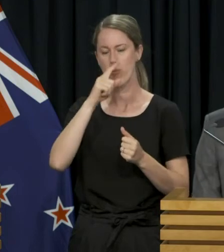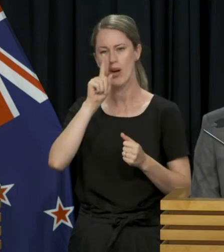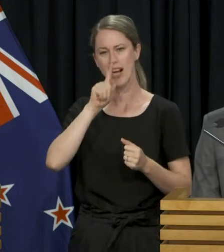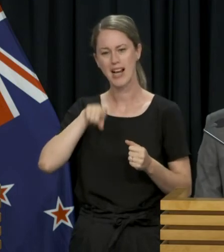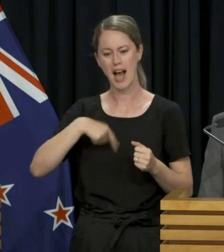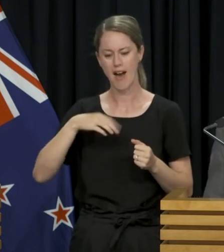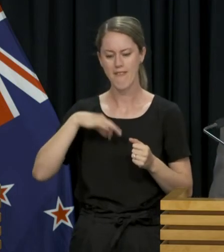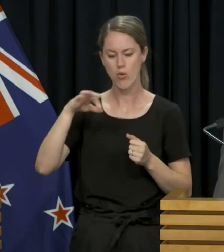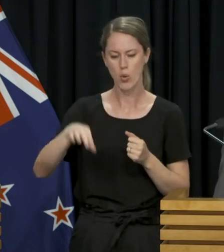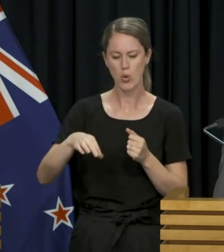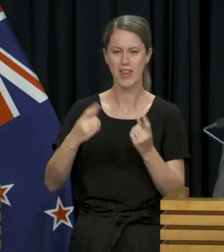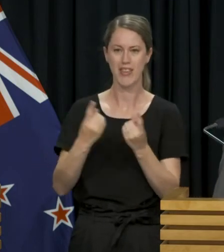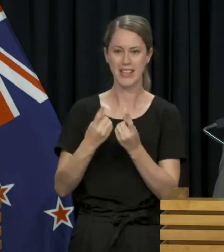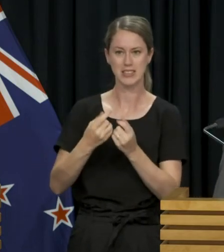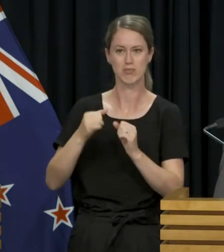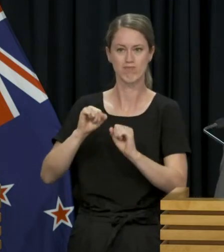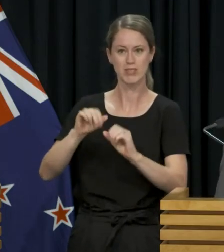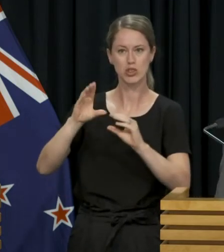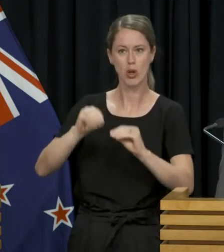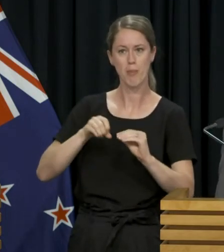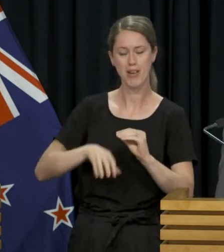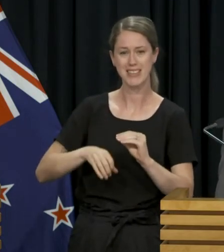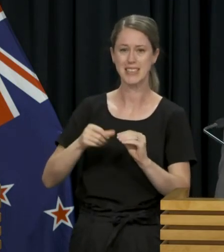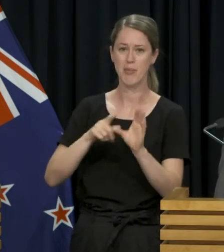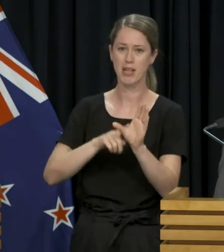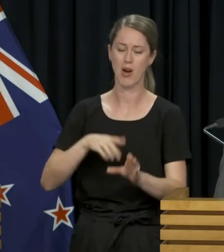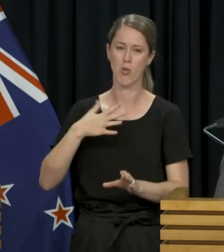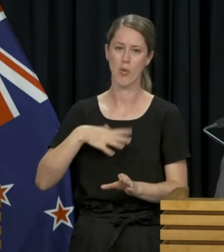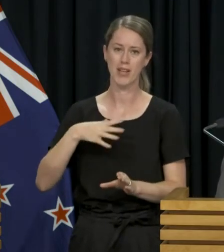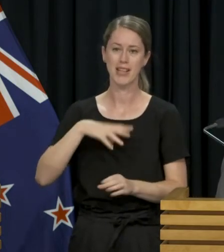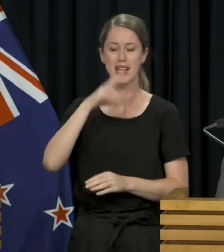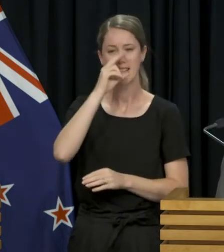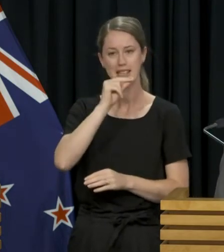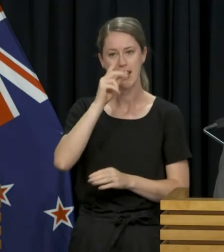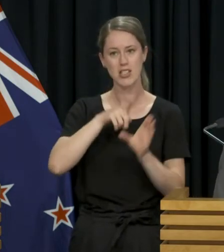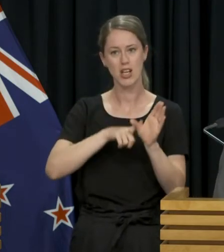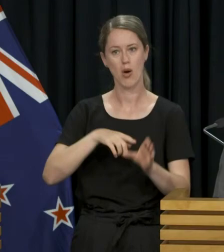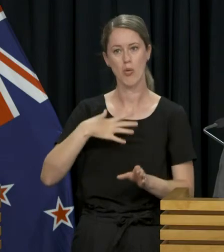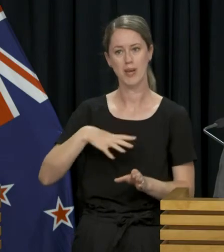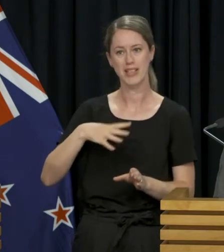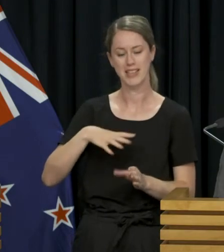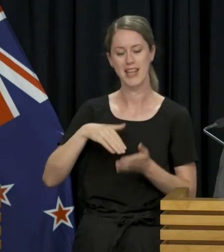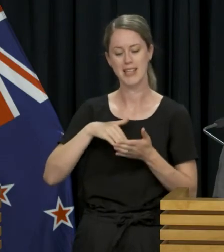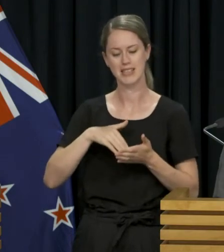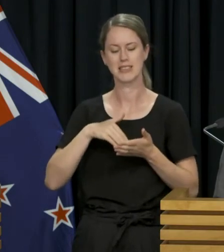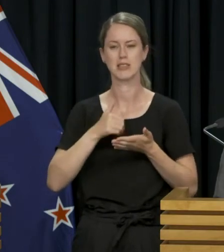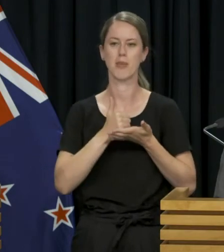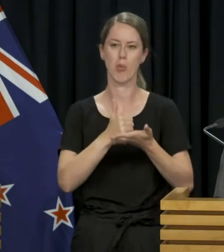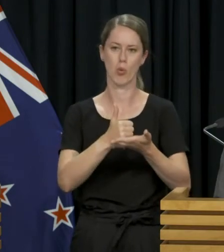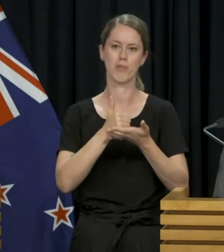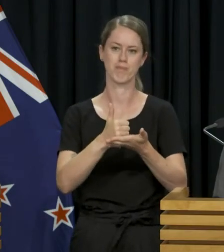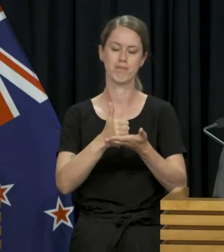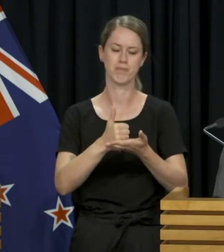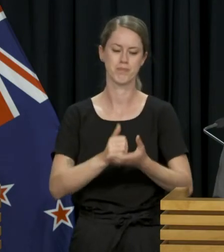issue for some young women in our communities, teenage and young women, and we